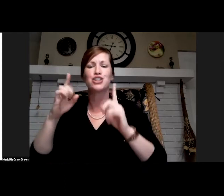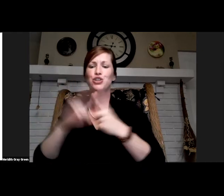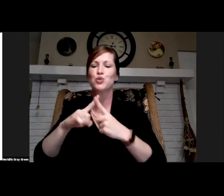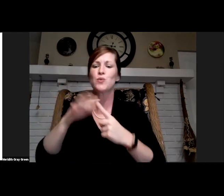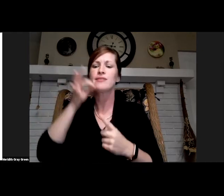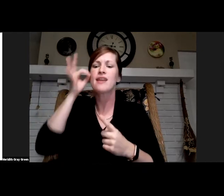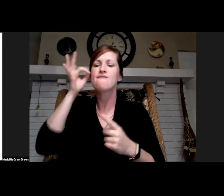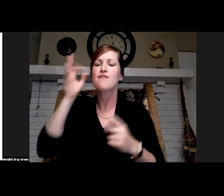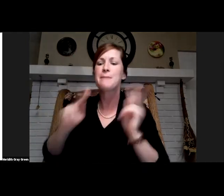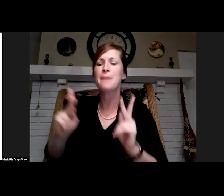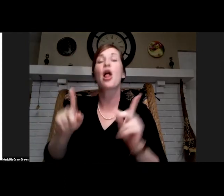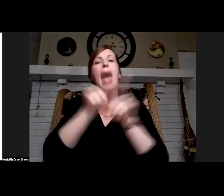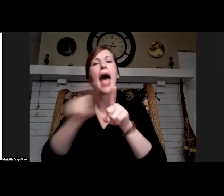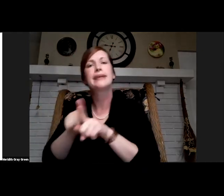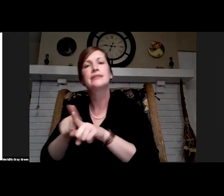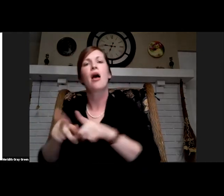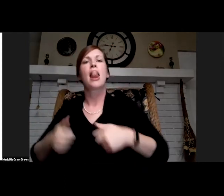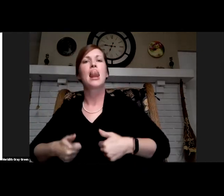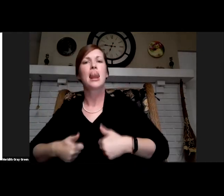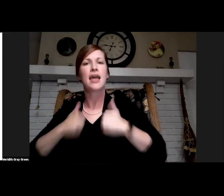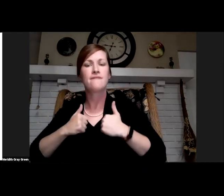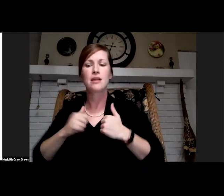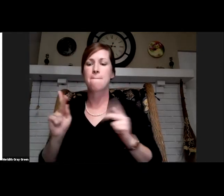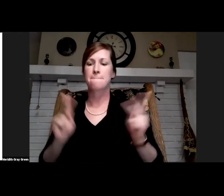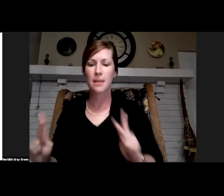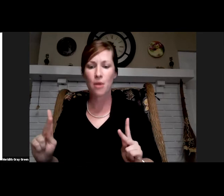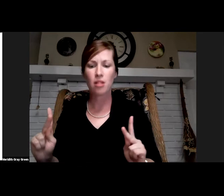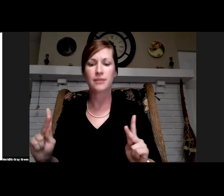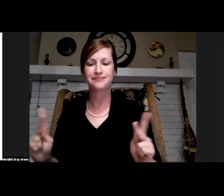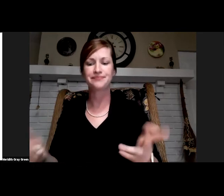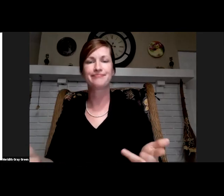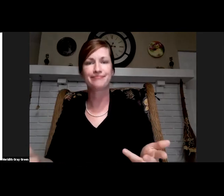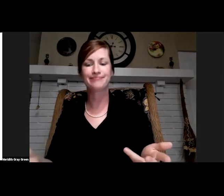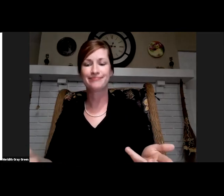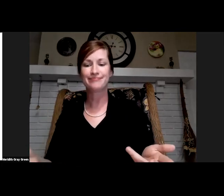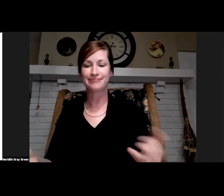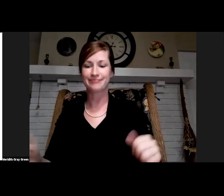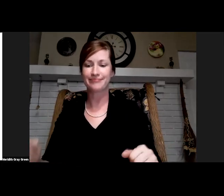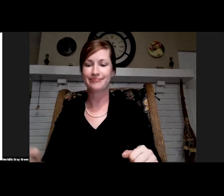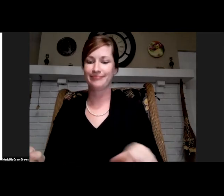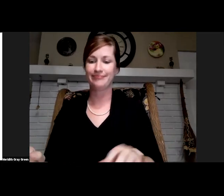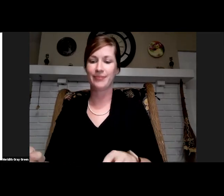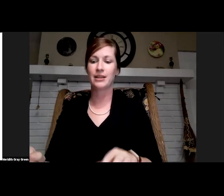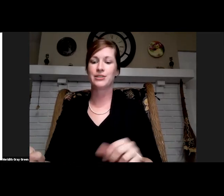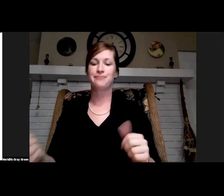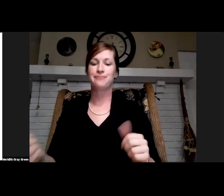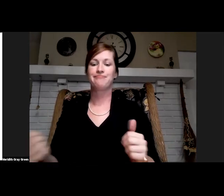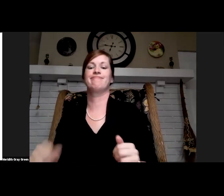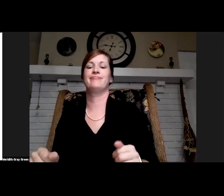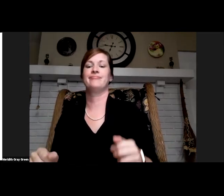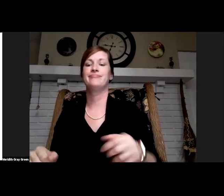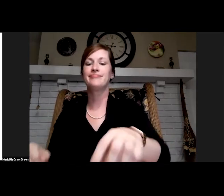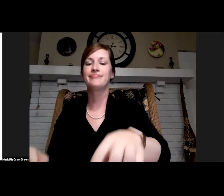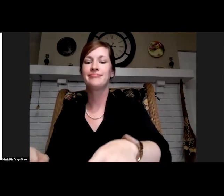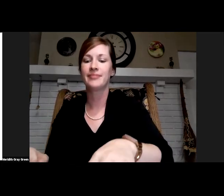The artist calls your attention to the recognition of Native Americans as a living people.